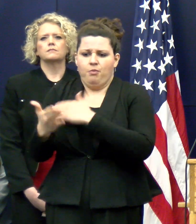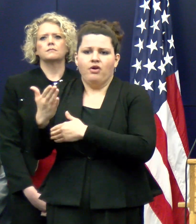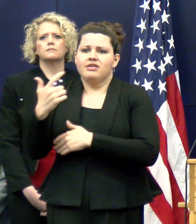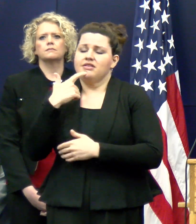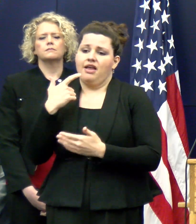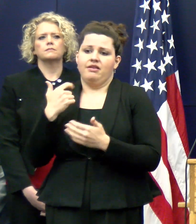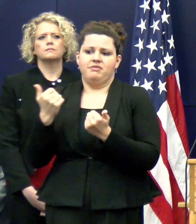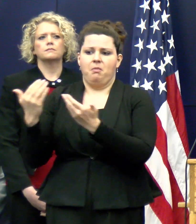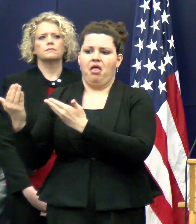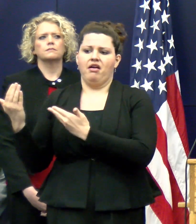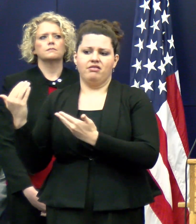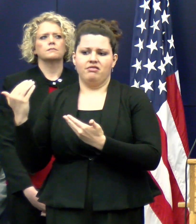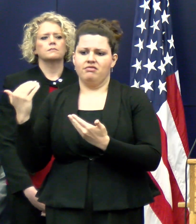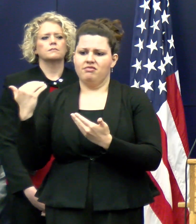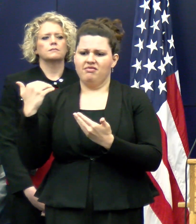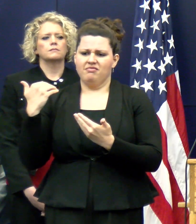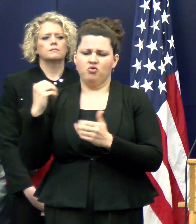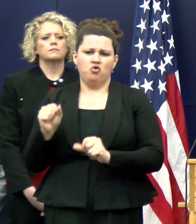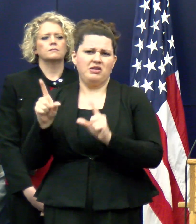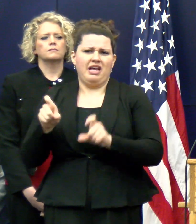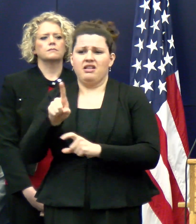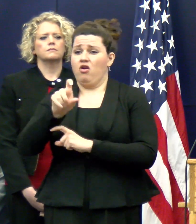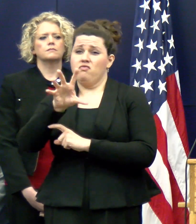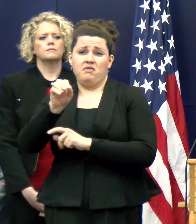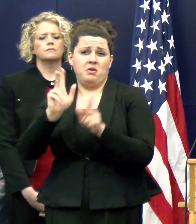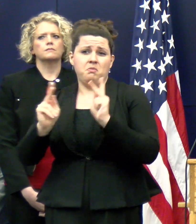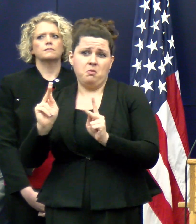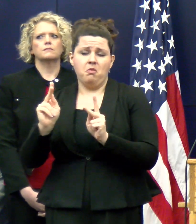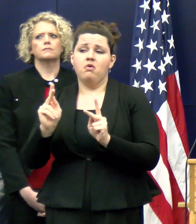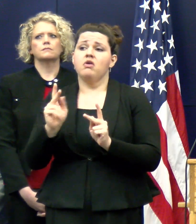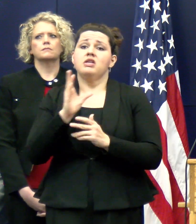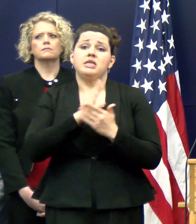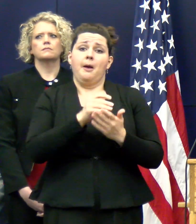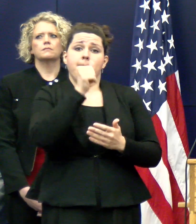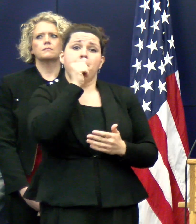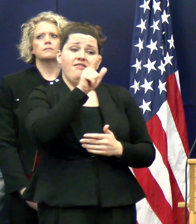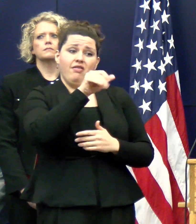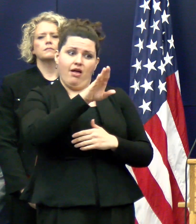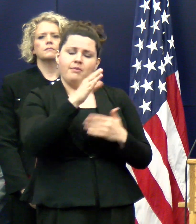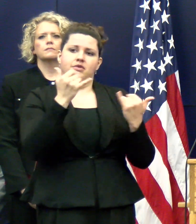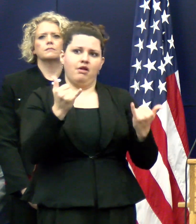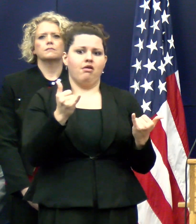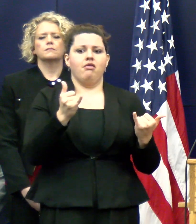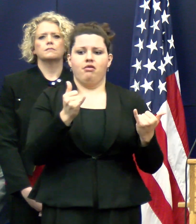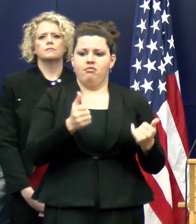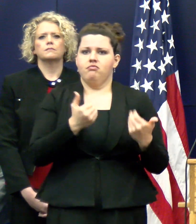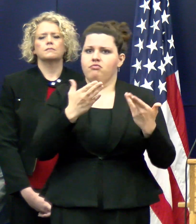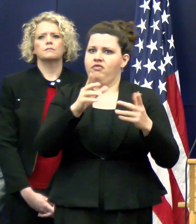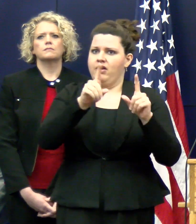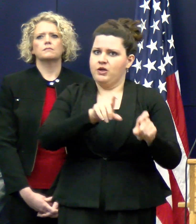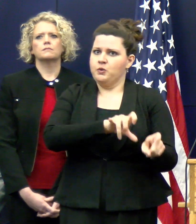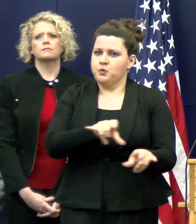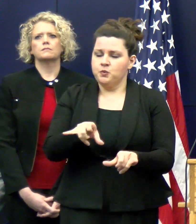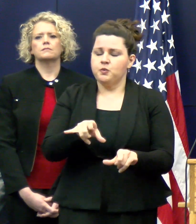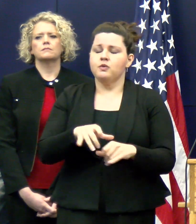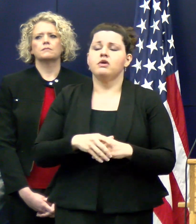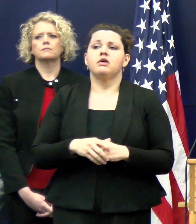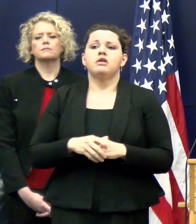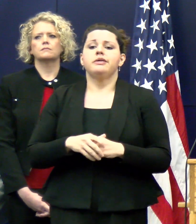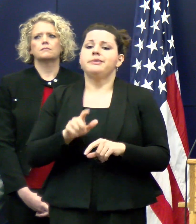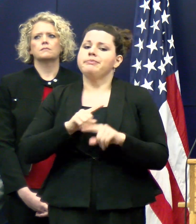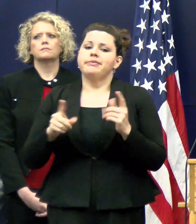supplies to test just about 150 people. There's some private laboratories that have now stepped in to provide some testing as well.